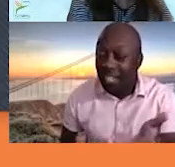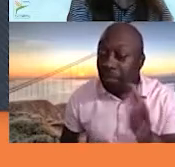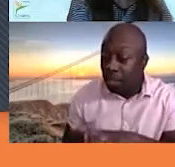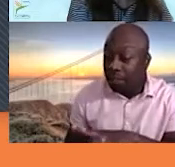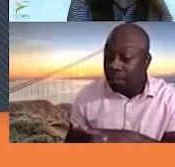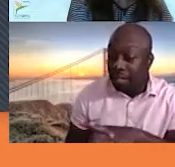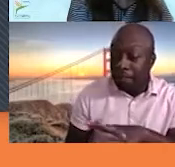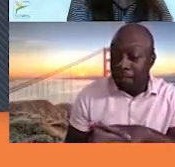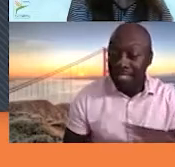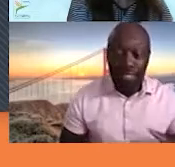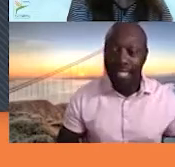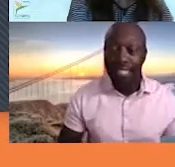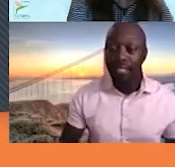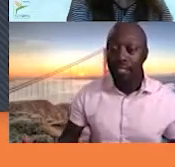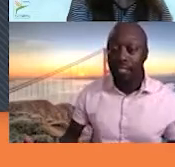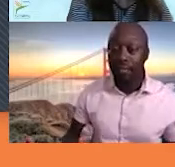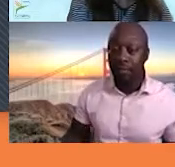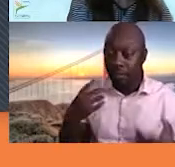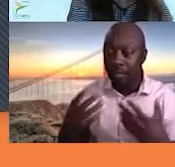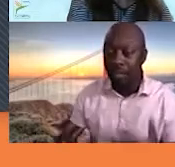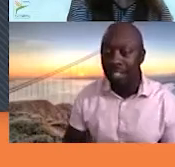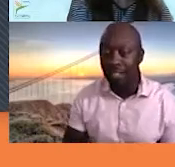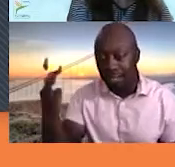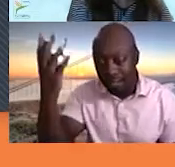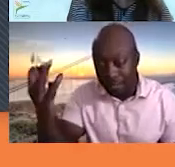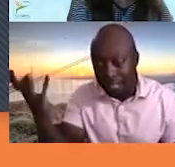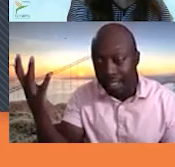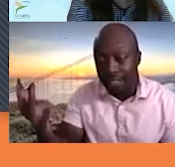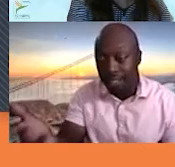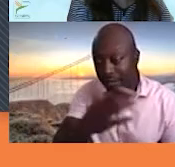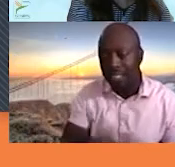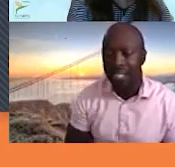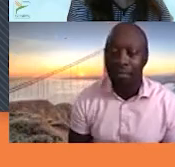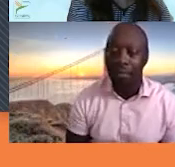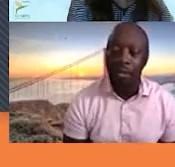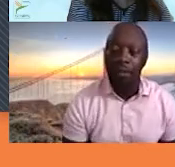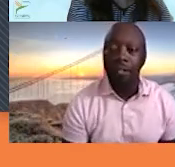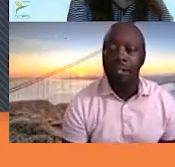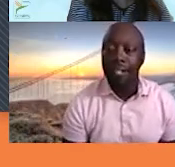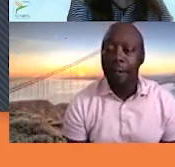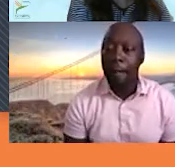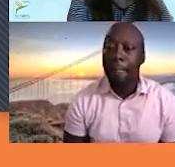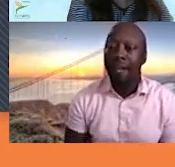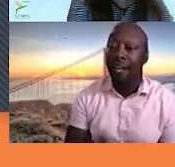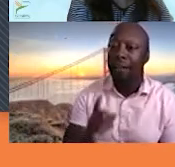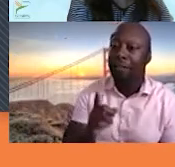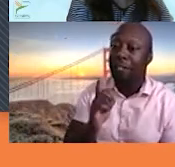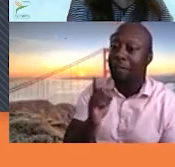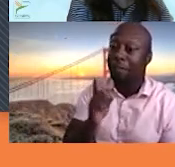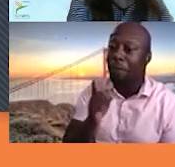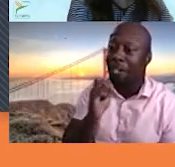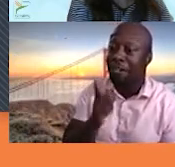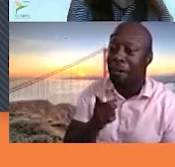cry, observe them. And it's not easy. I mean, when a baby cries, you missed it. So it's kind of what we went over already. How